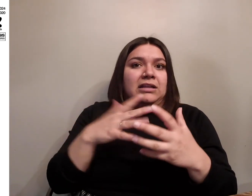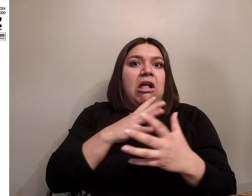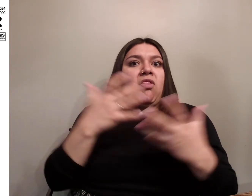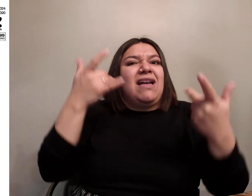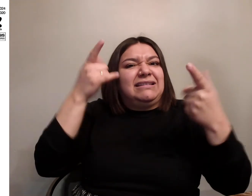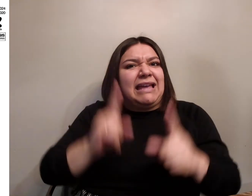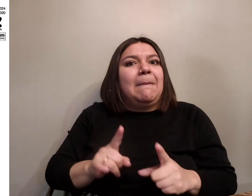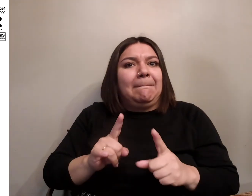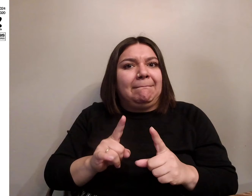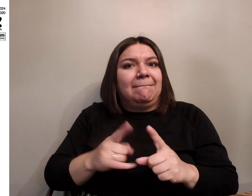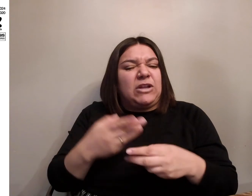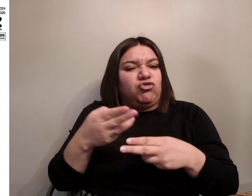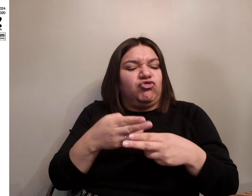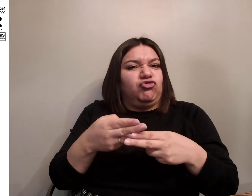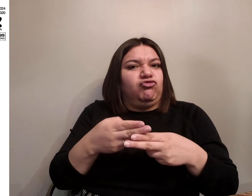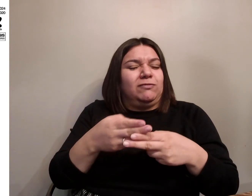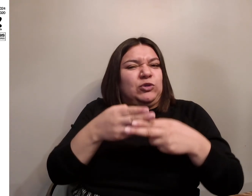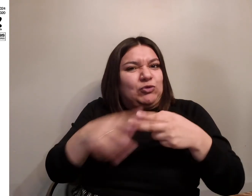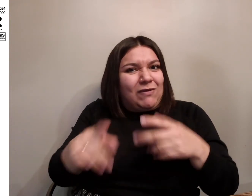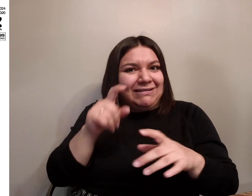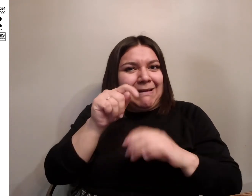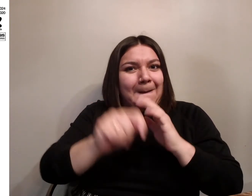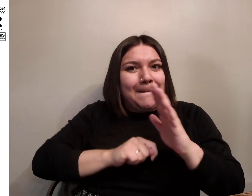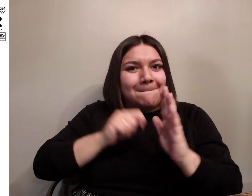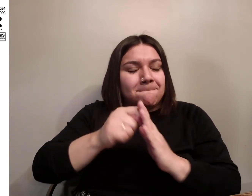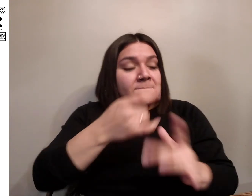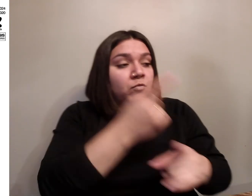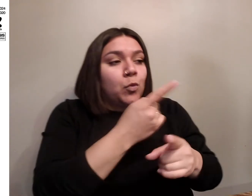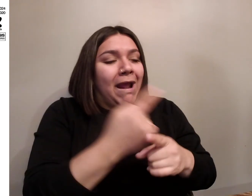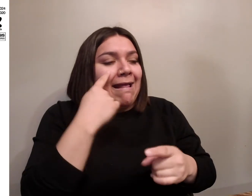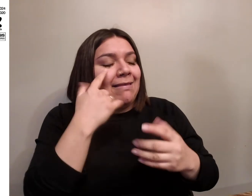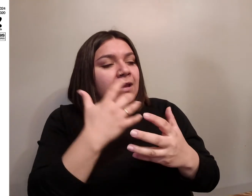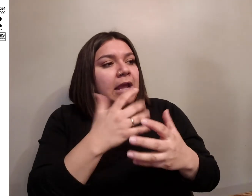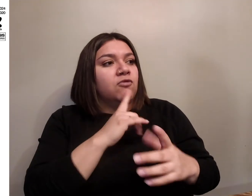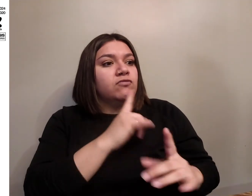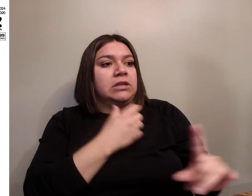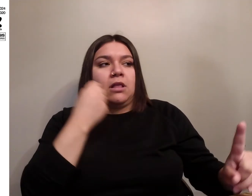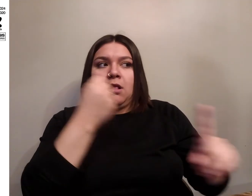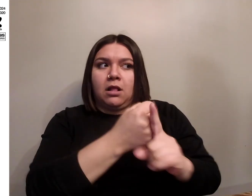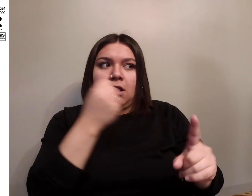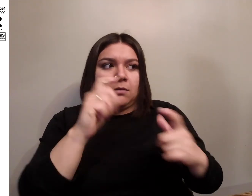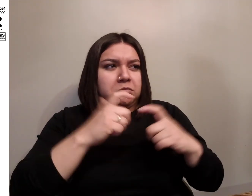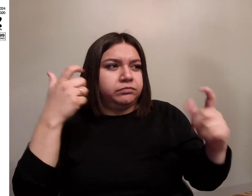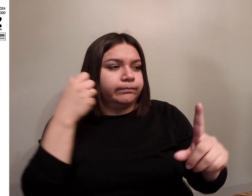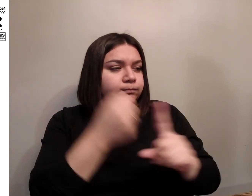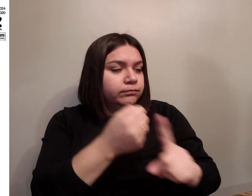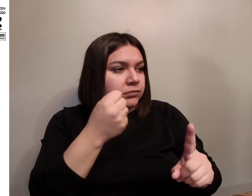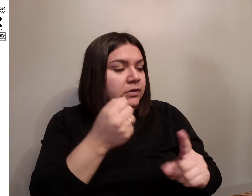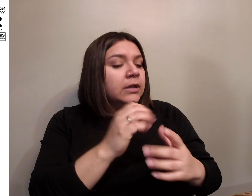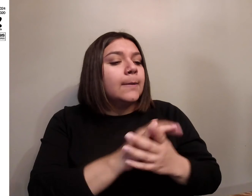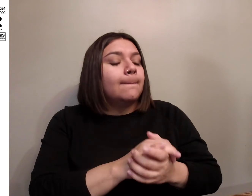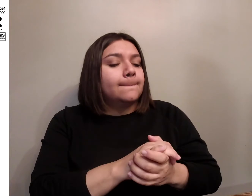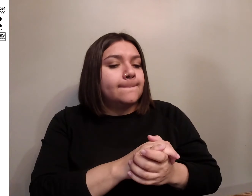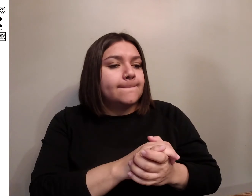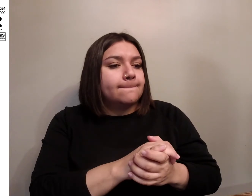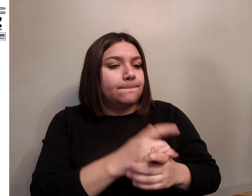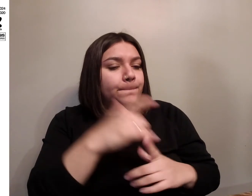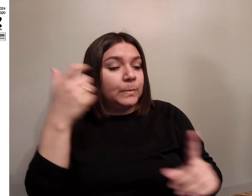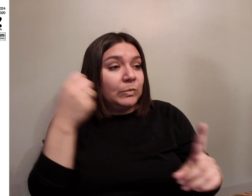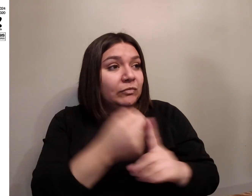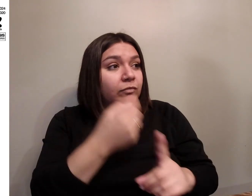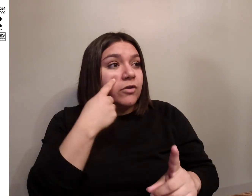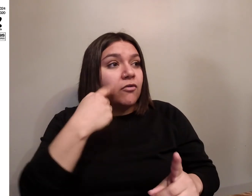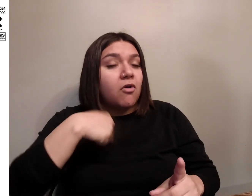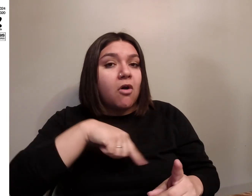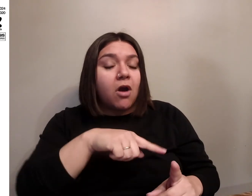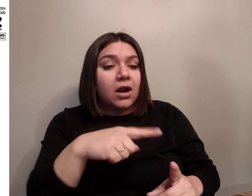We've come that far in such a short. Yeah, I think it will have huge effects.